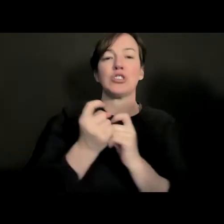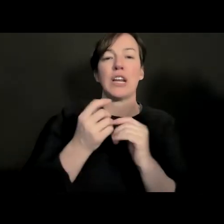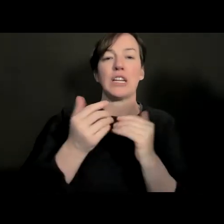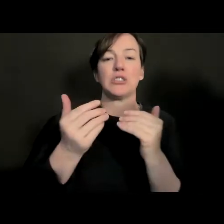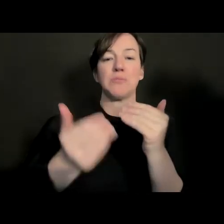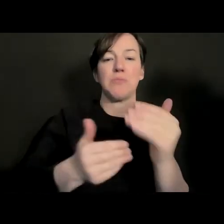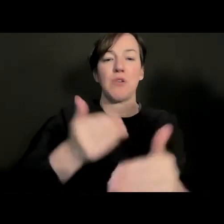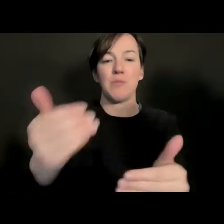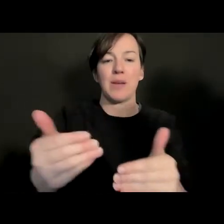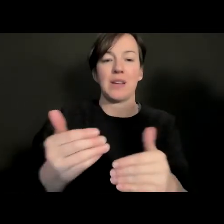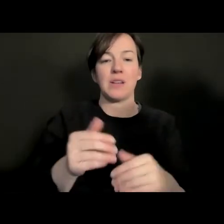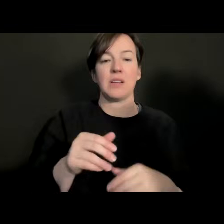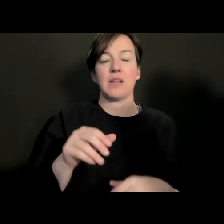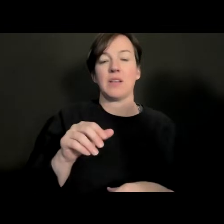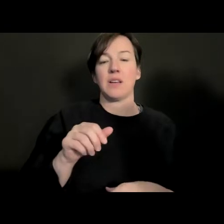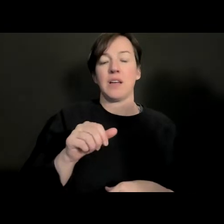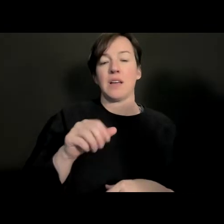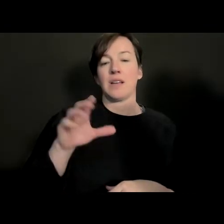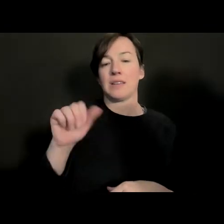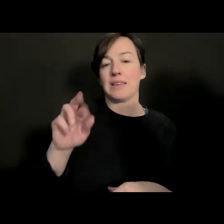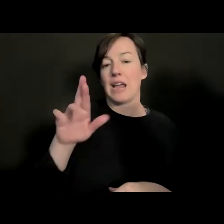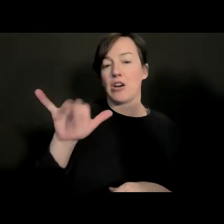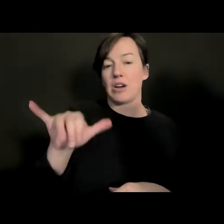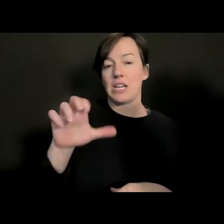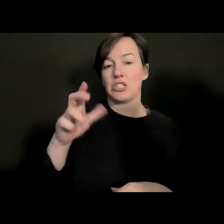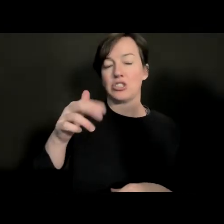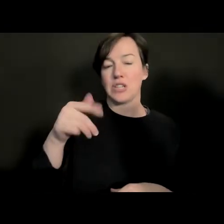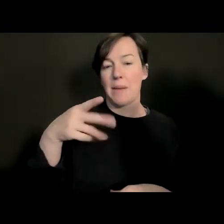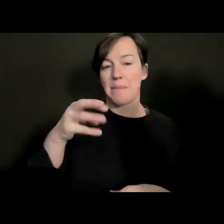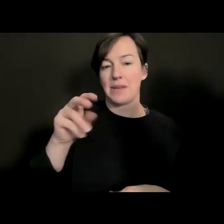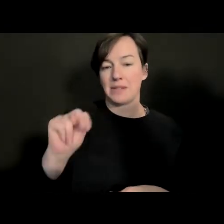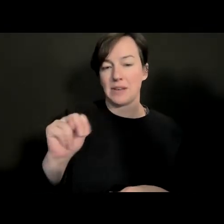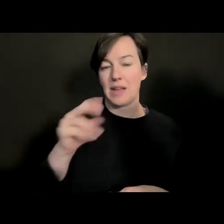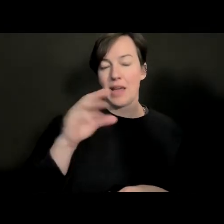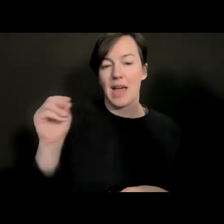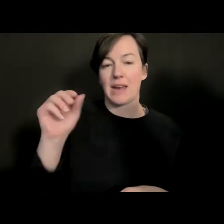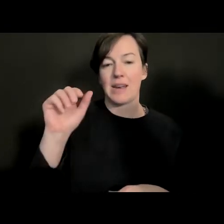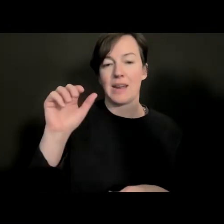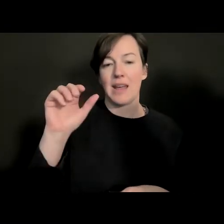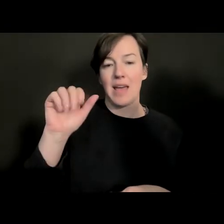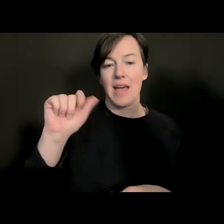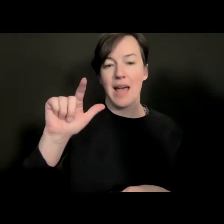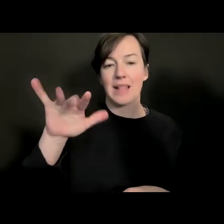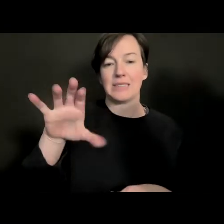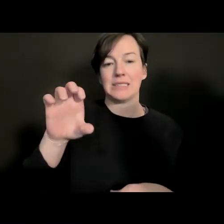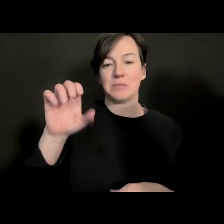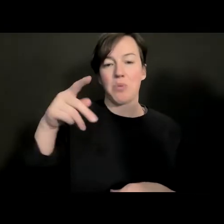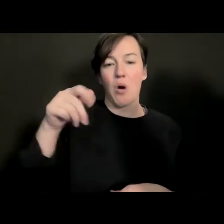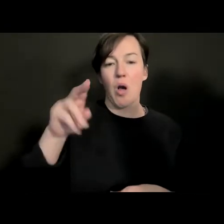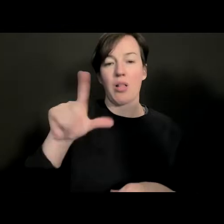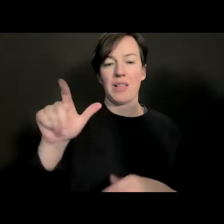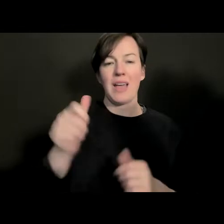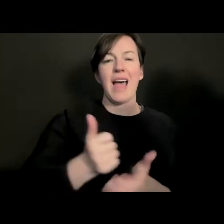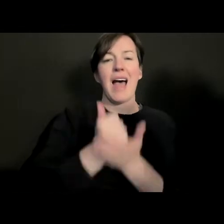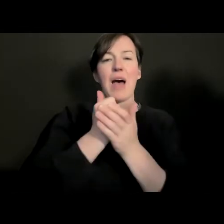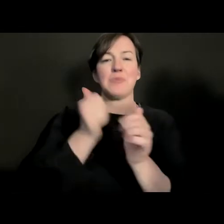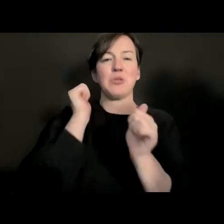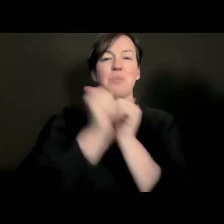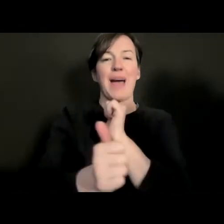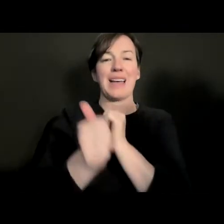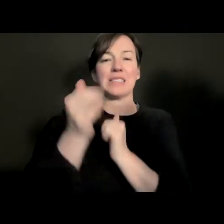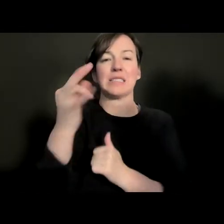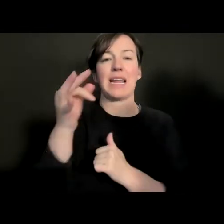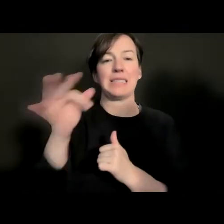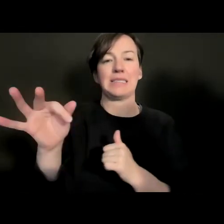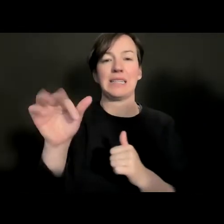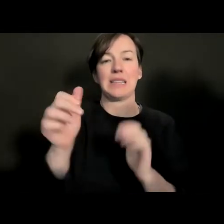including pivotal leaders like Carrie Chapman Catt and Alice Stokes Paul, helped pass the 19th Amendment, assuring that no American could